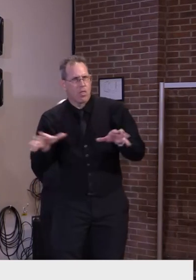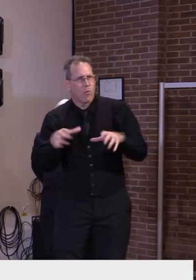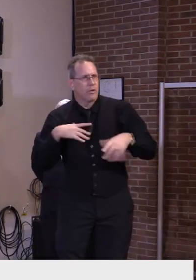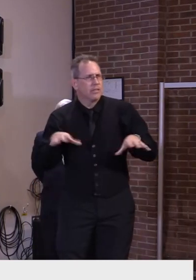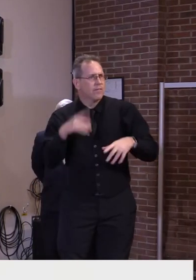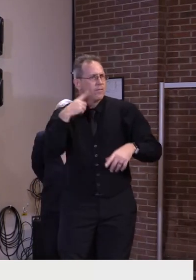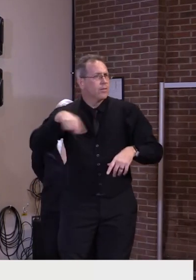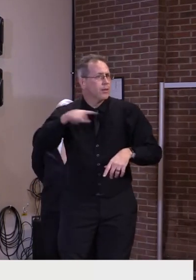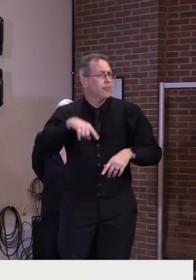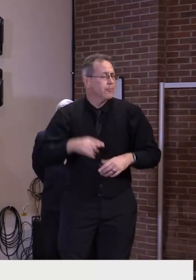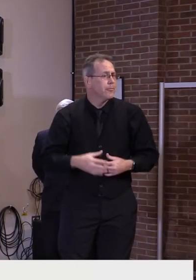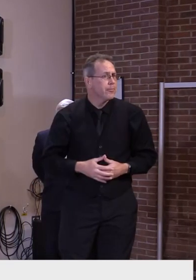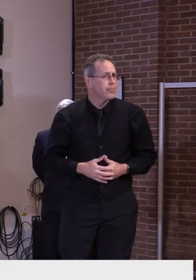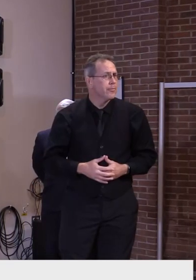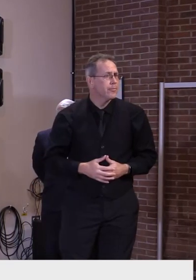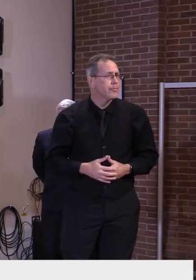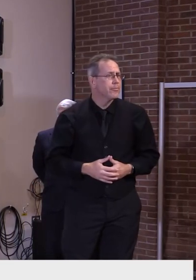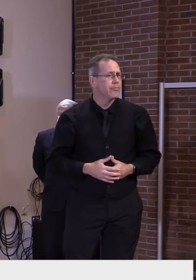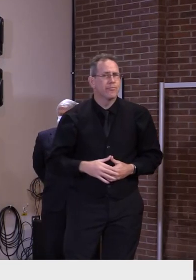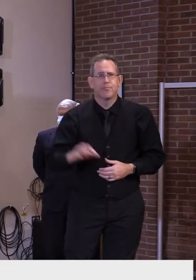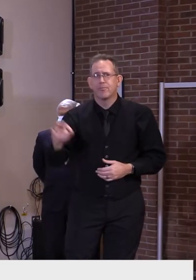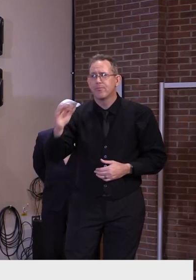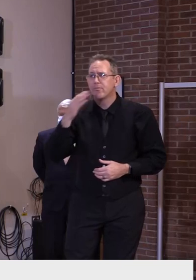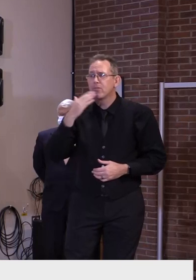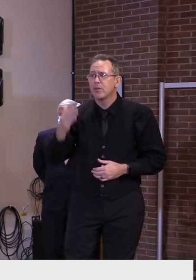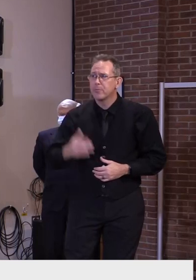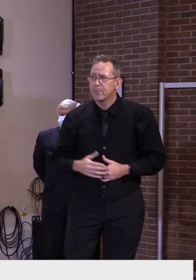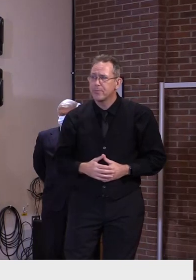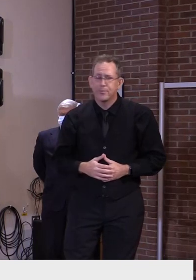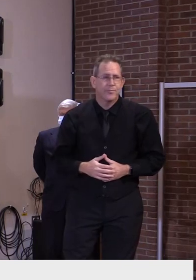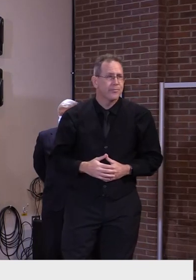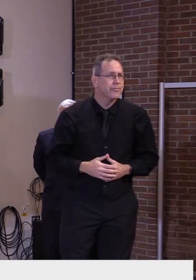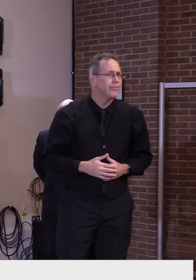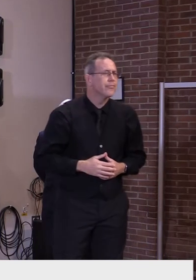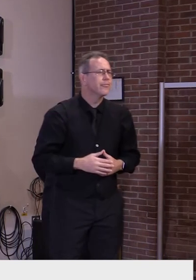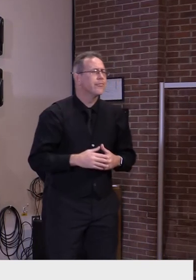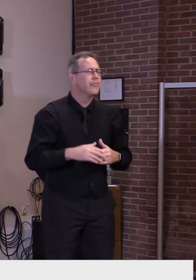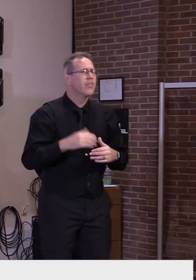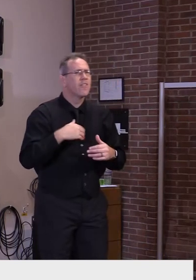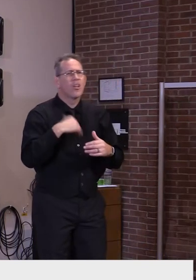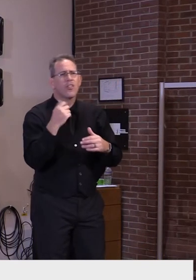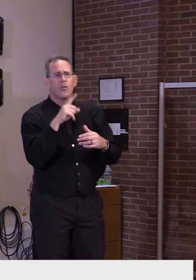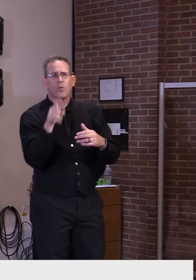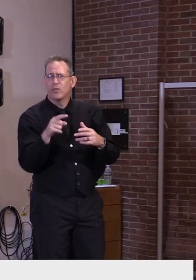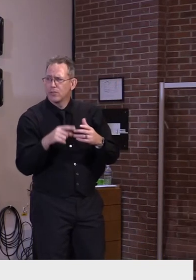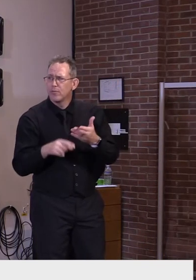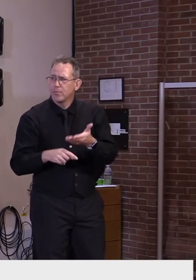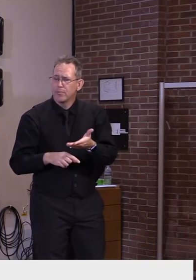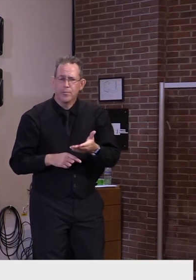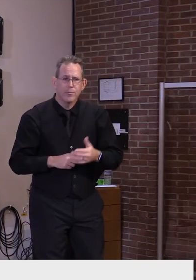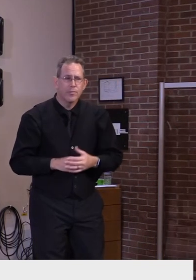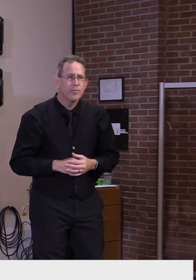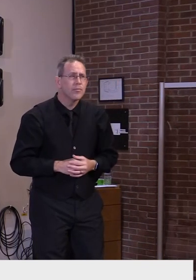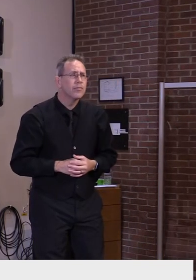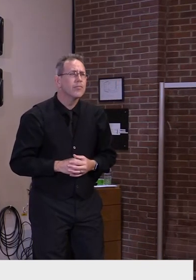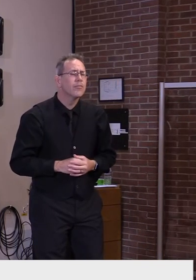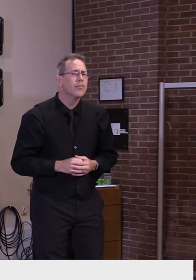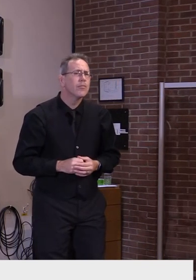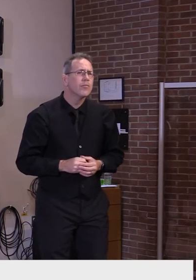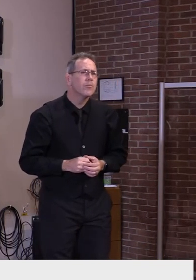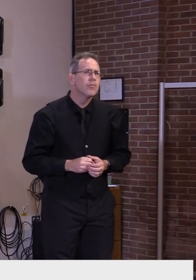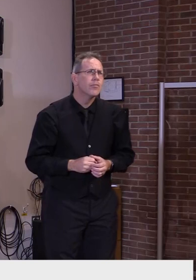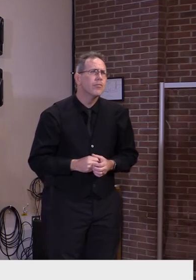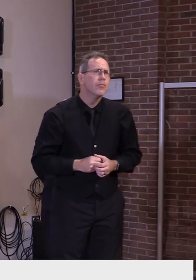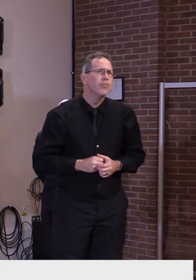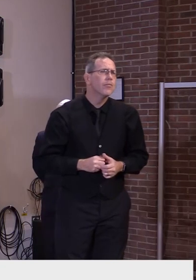Okay, thank you. If I may real quick, I have some data that a nurse shared with me on the nurse shortage and the